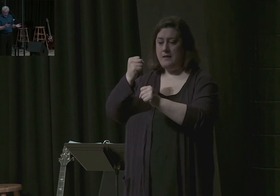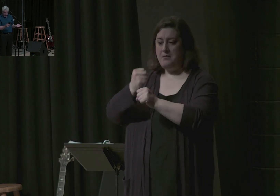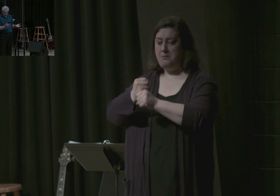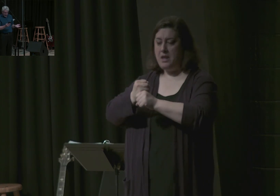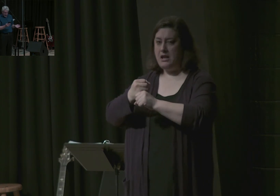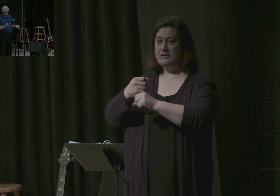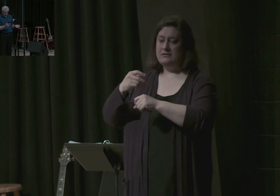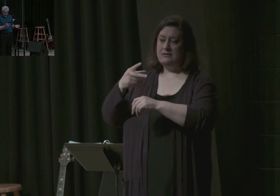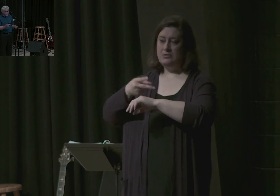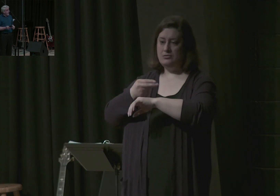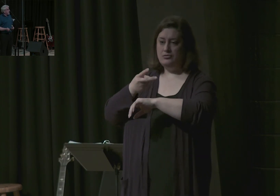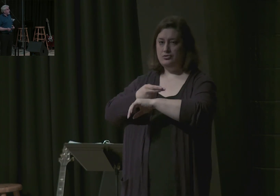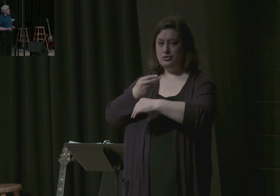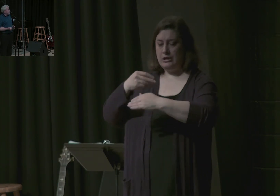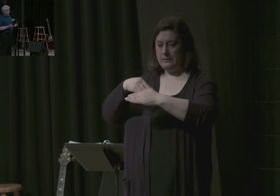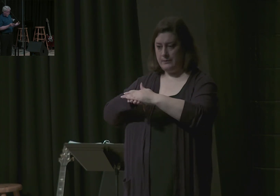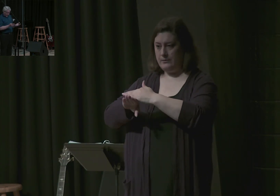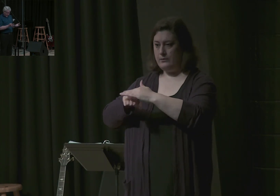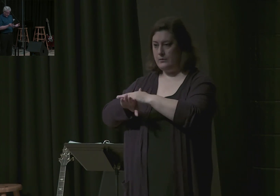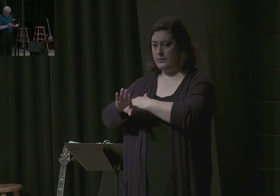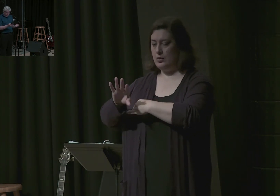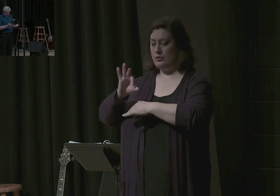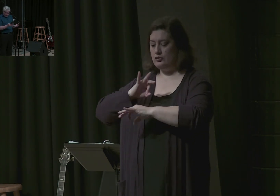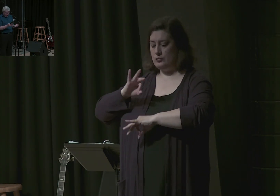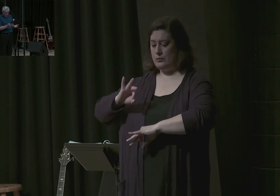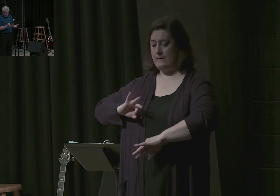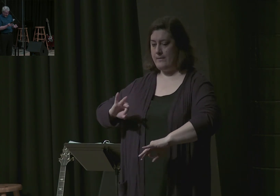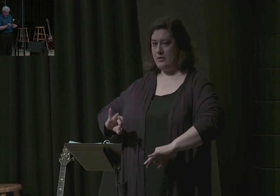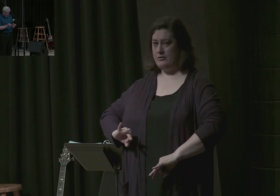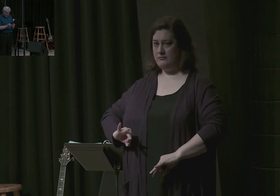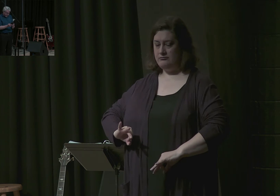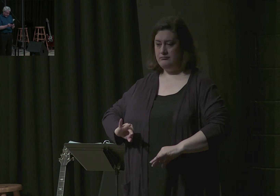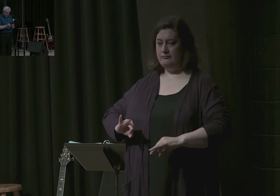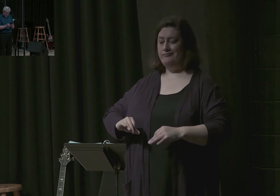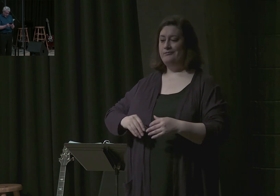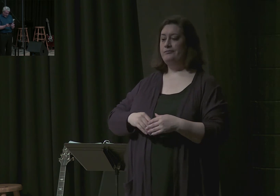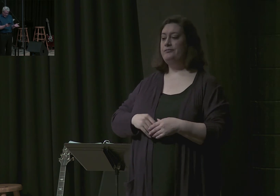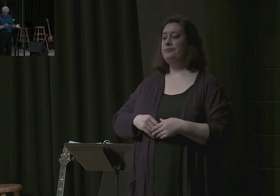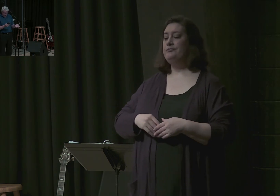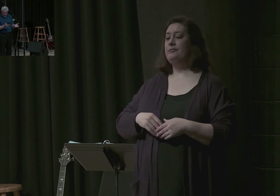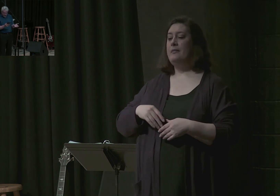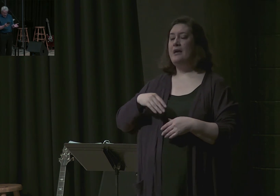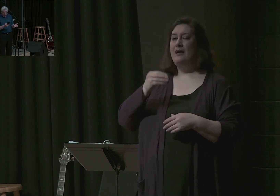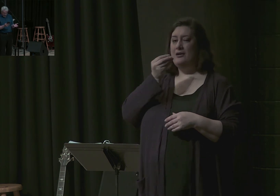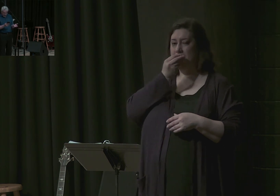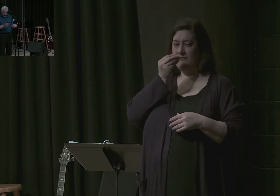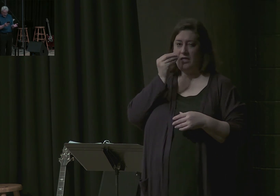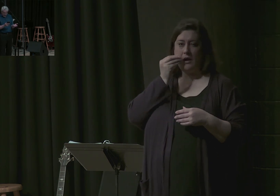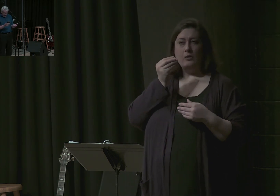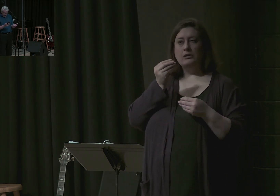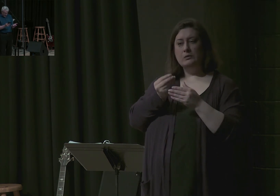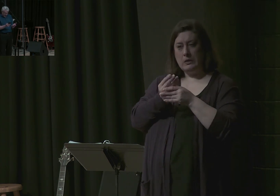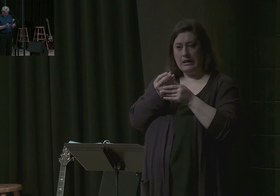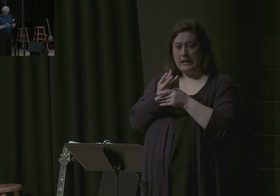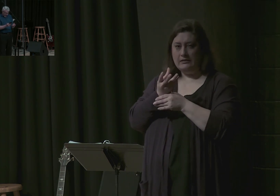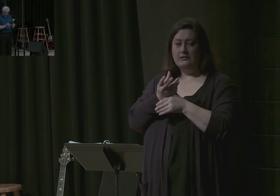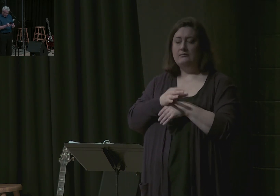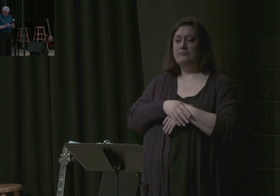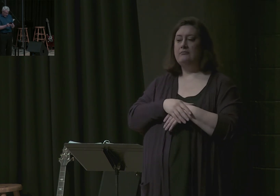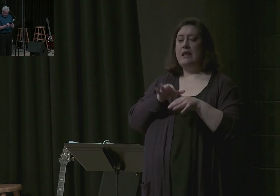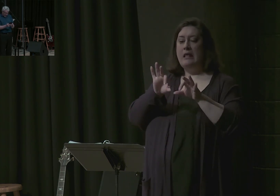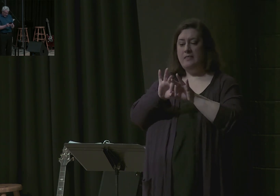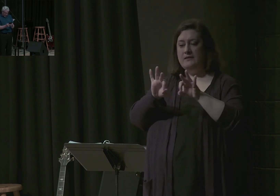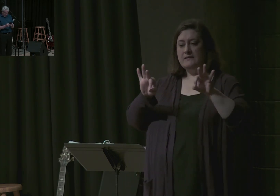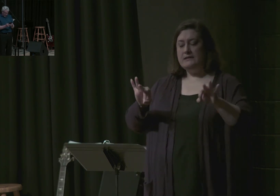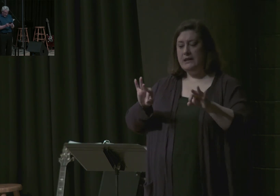where the flocks came to drink. And since they bred when they came to drink, the flocks bred in front of the sticks, and the